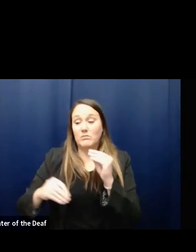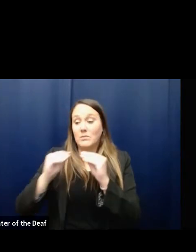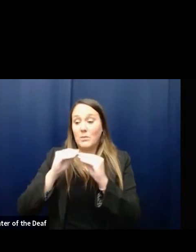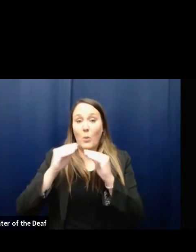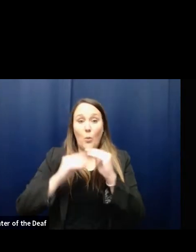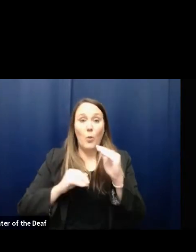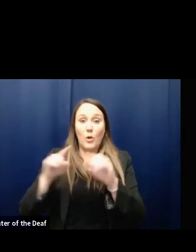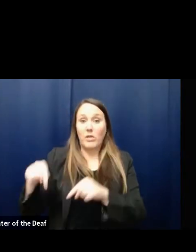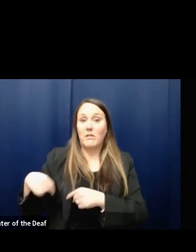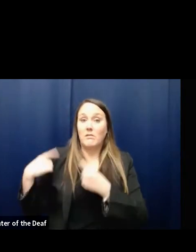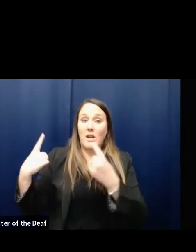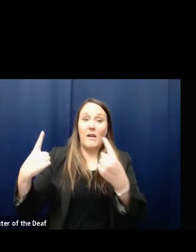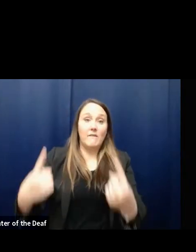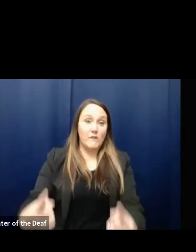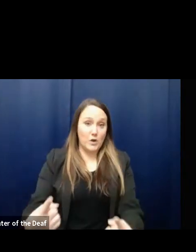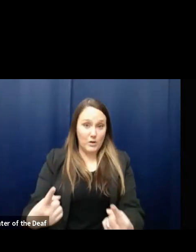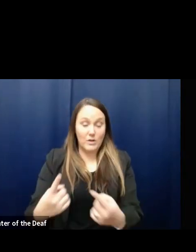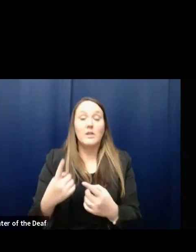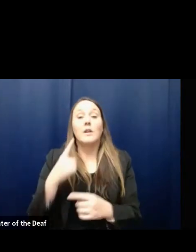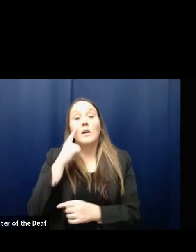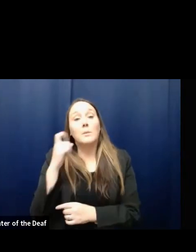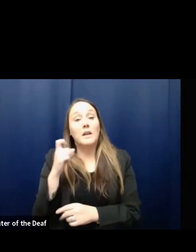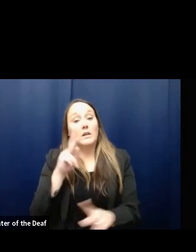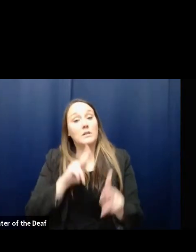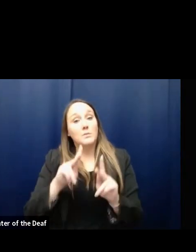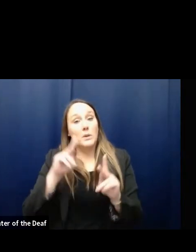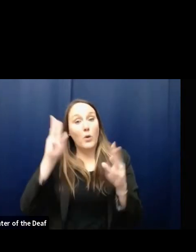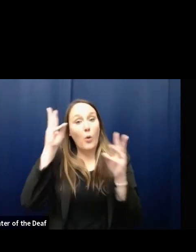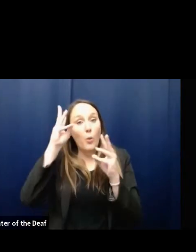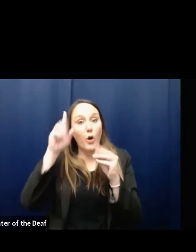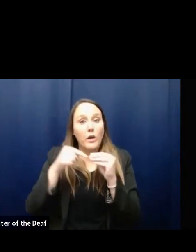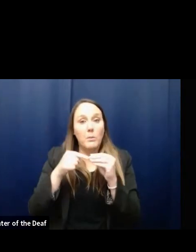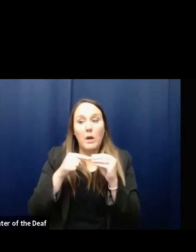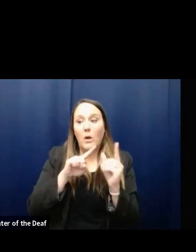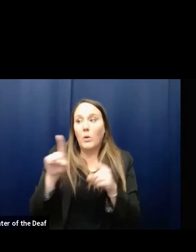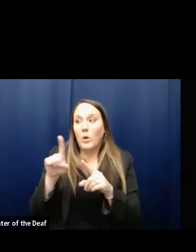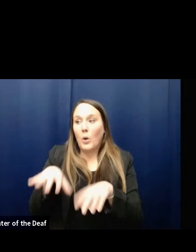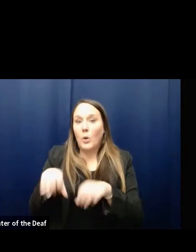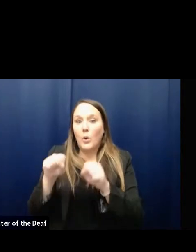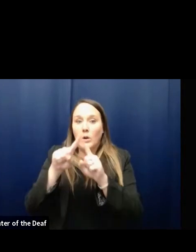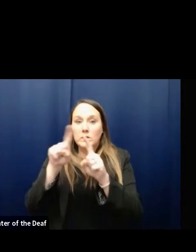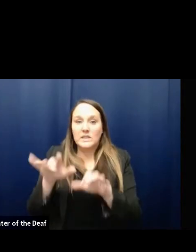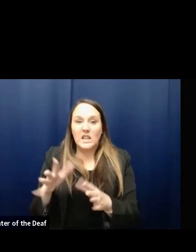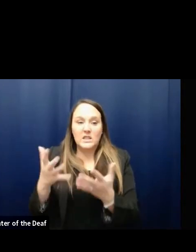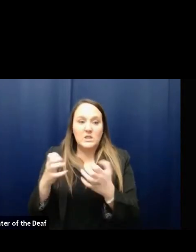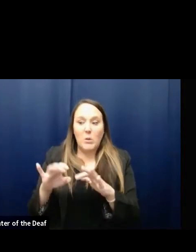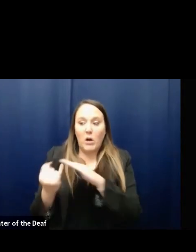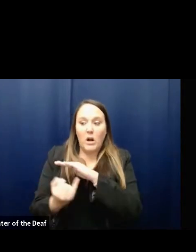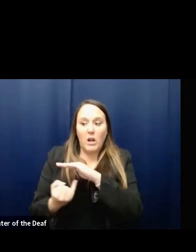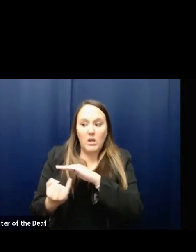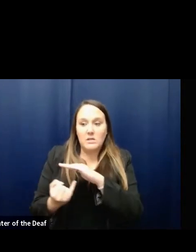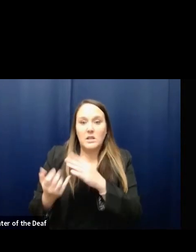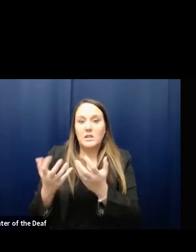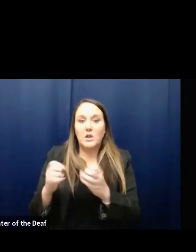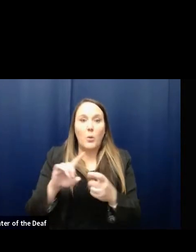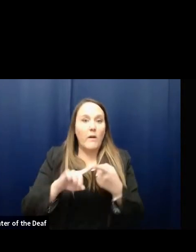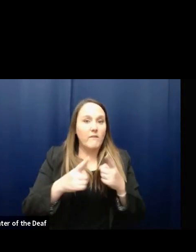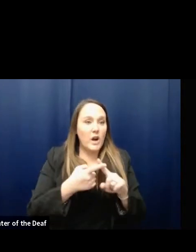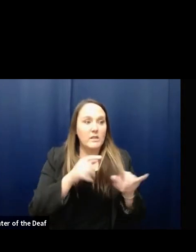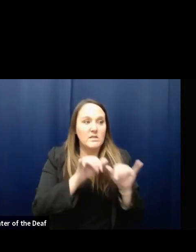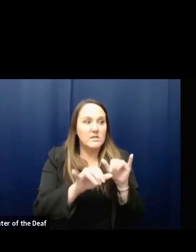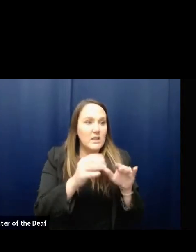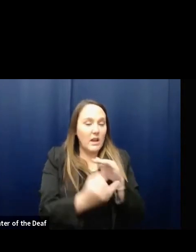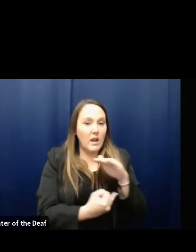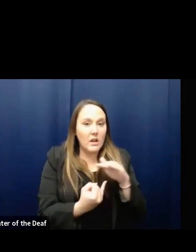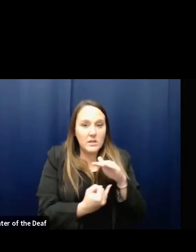during this whole pandemic because people are worried about getting tested. They don't want to be isolated. They don't want their friends to have to be quarantined. And I get